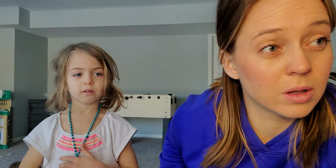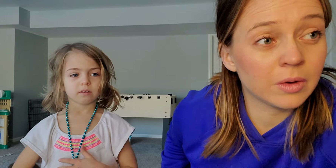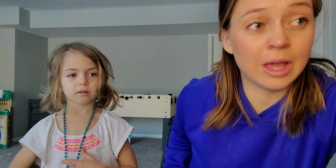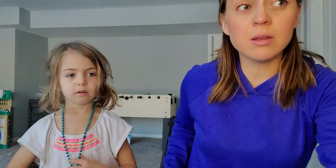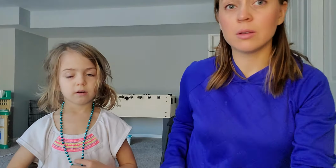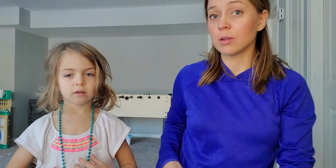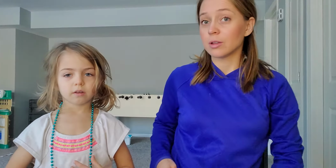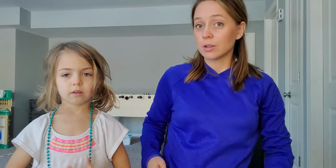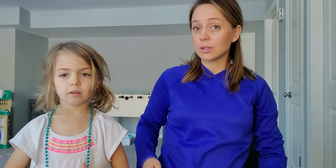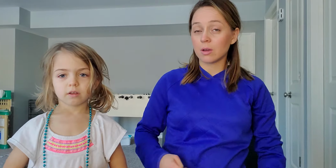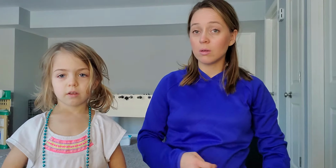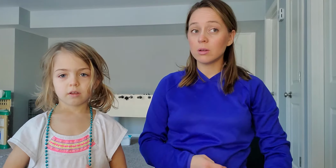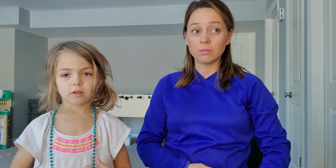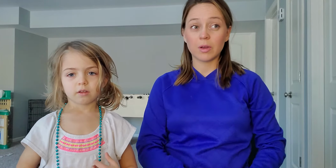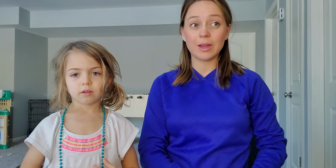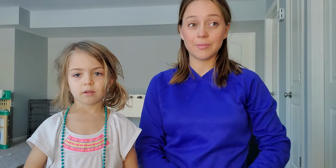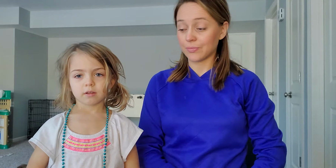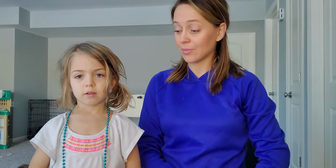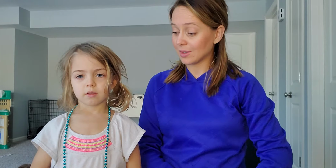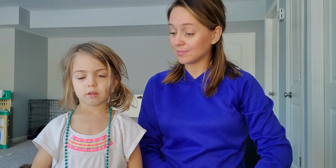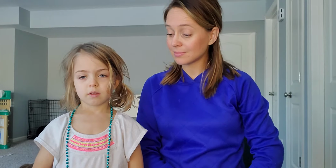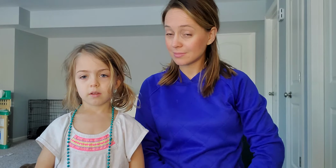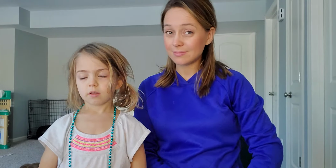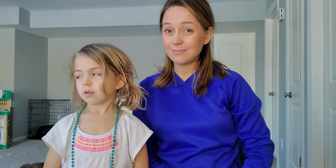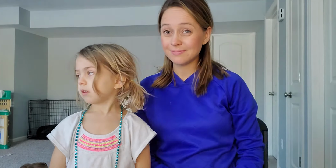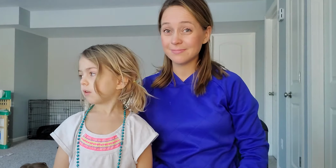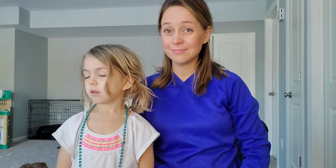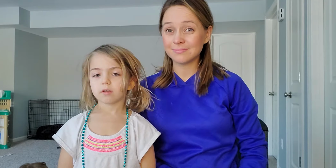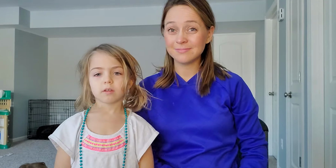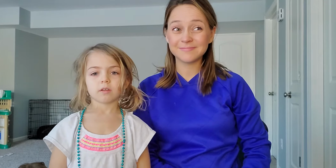Okay, so go ahead. Say, I feel.